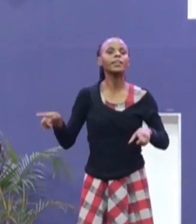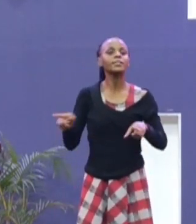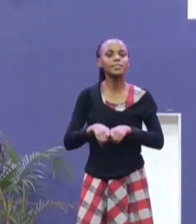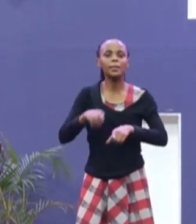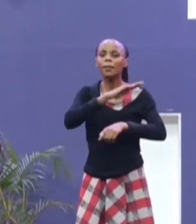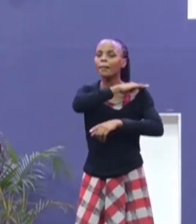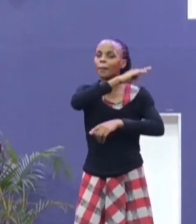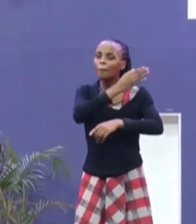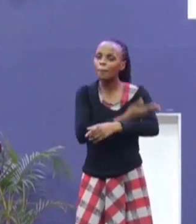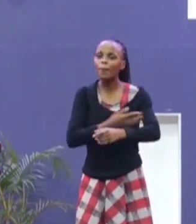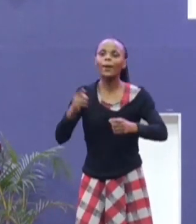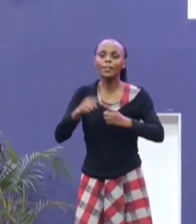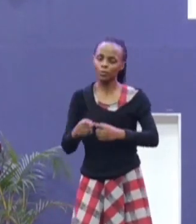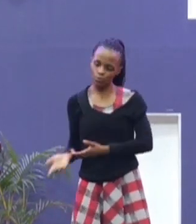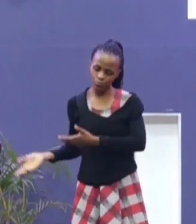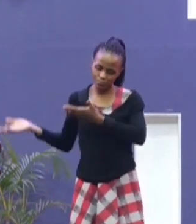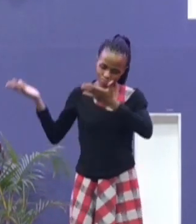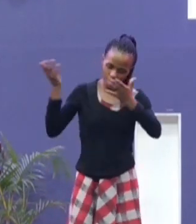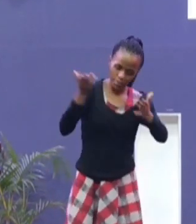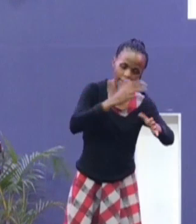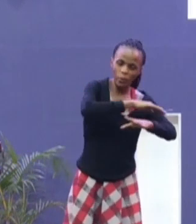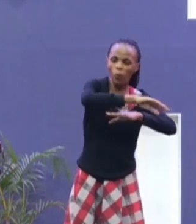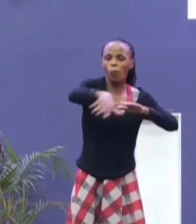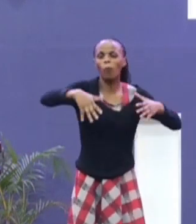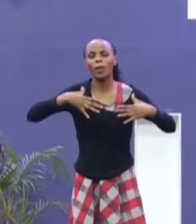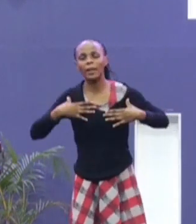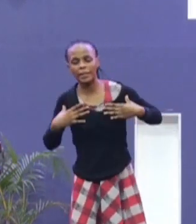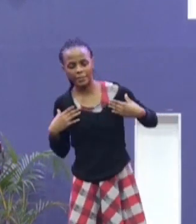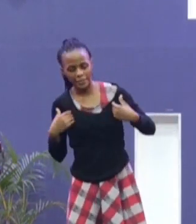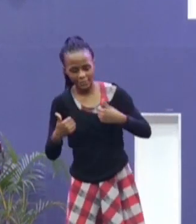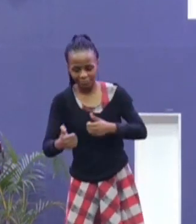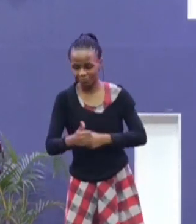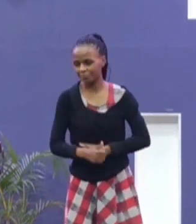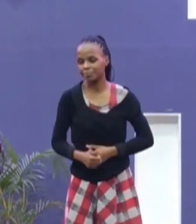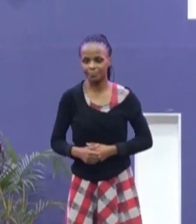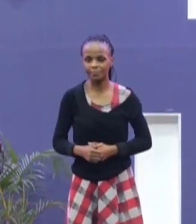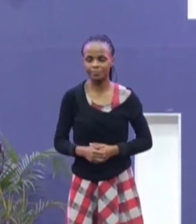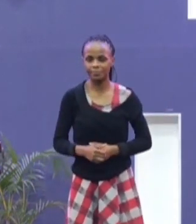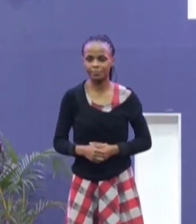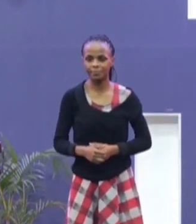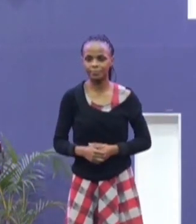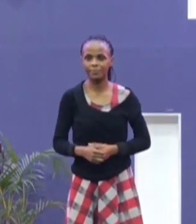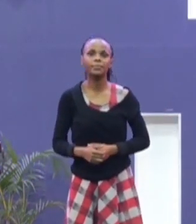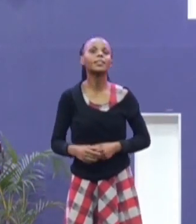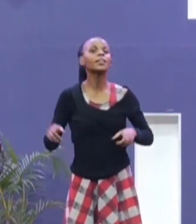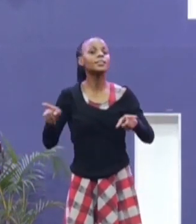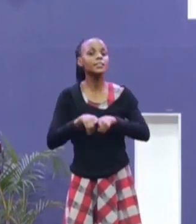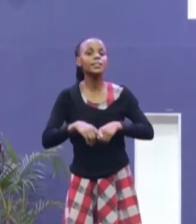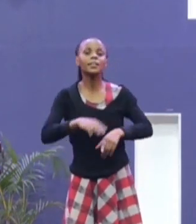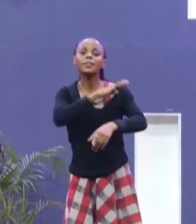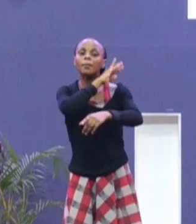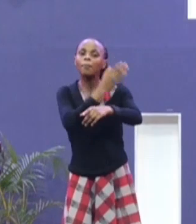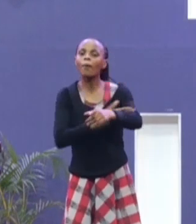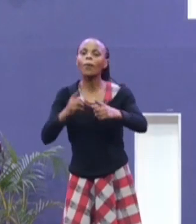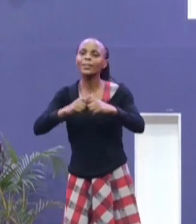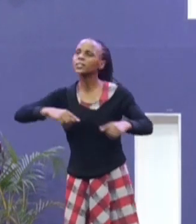bring all forms of healing. Gano maanyi agaleeta okuwonyezebwa okwa buli kika. And this is power to preach the